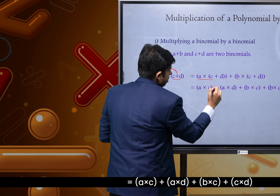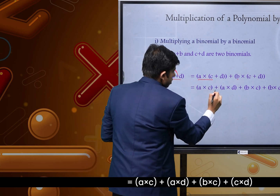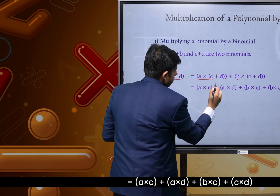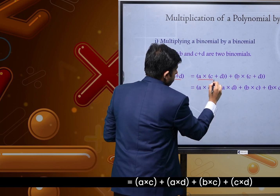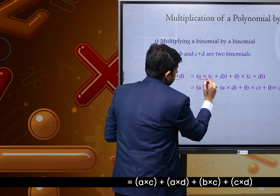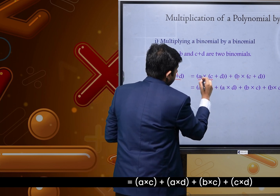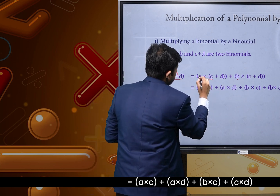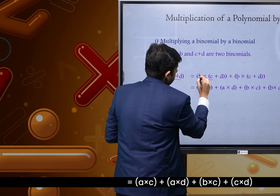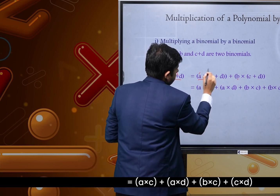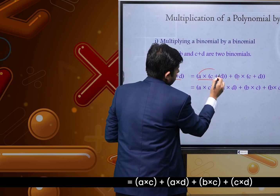plus a into d